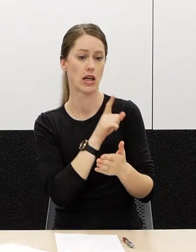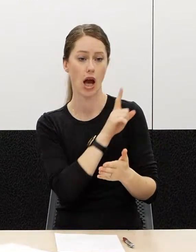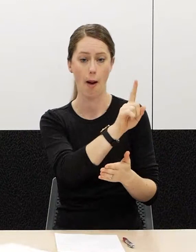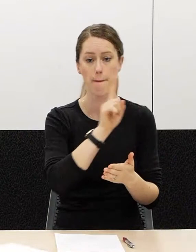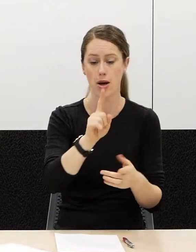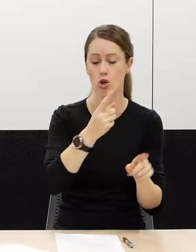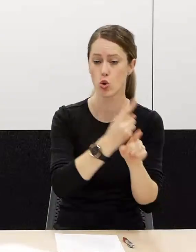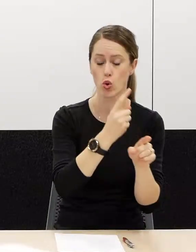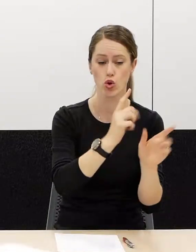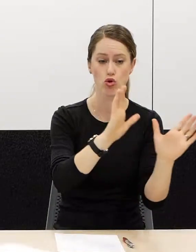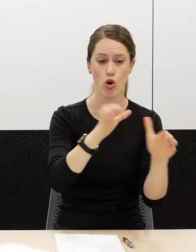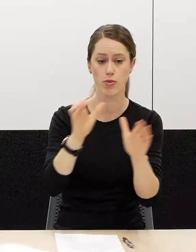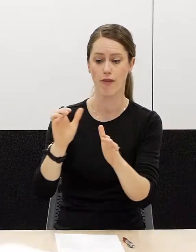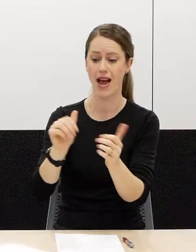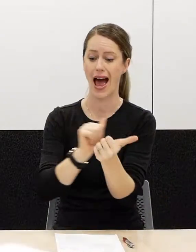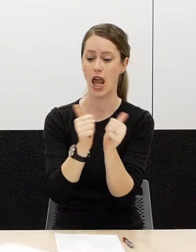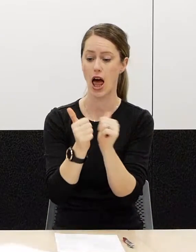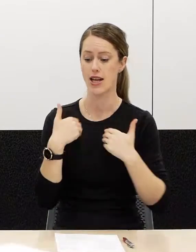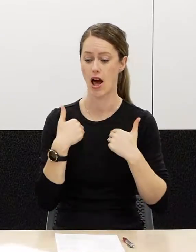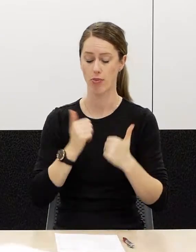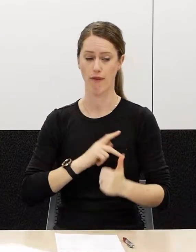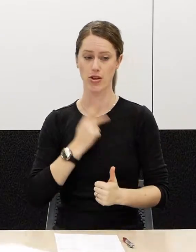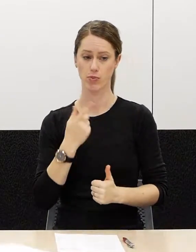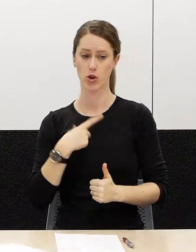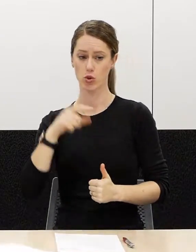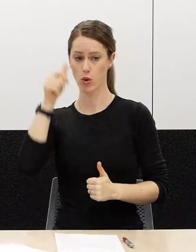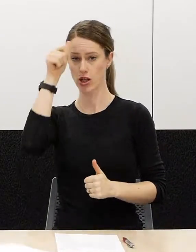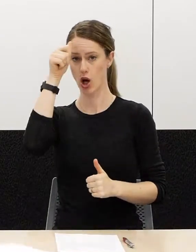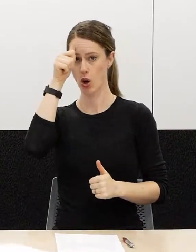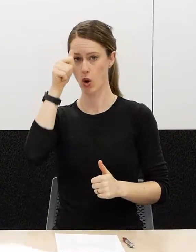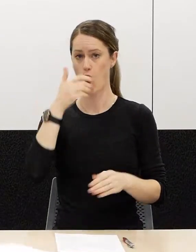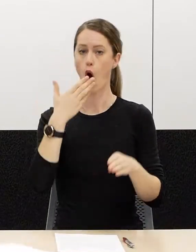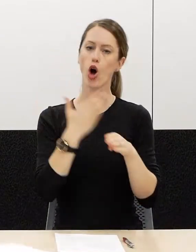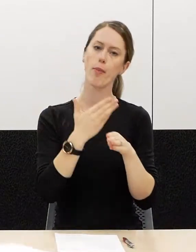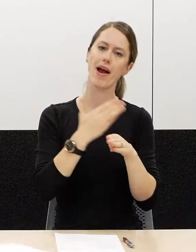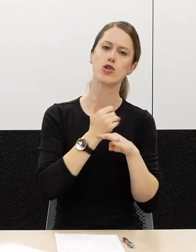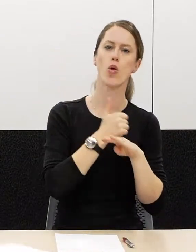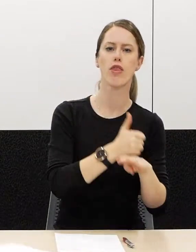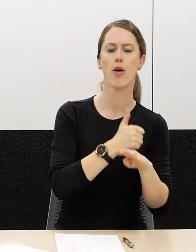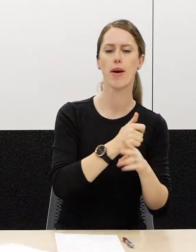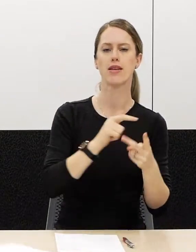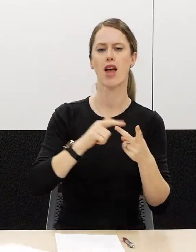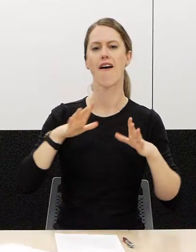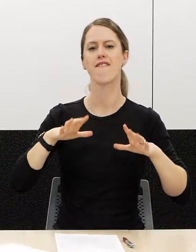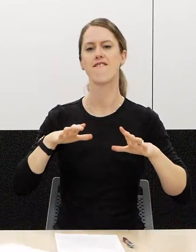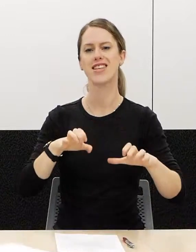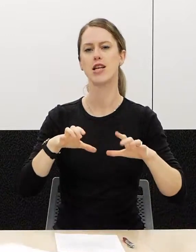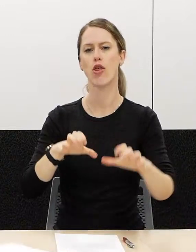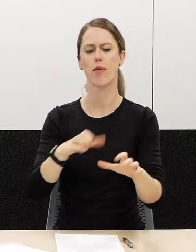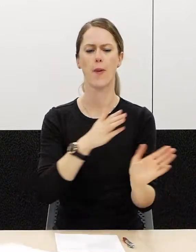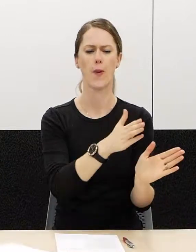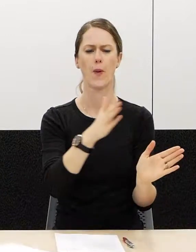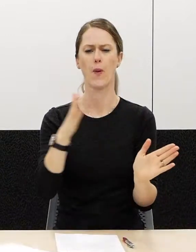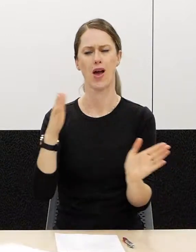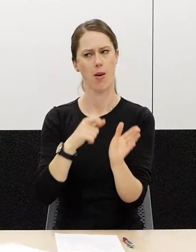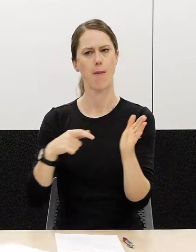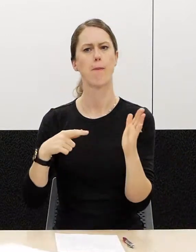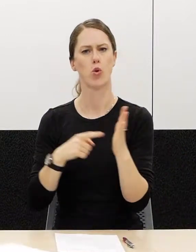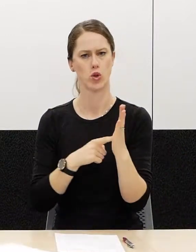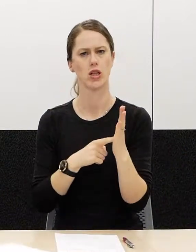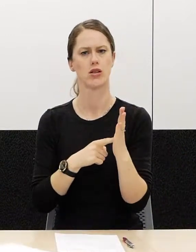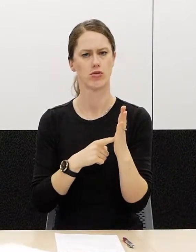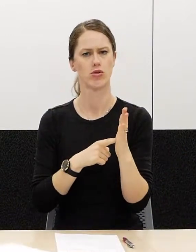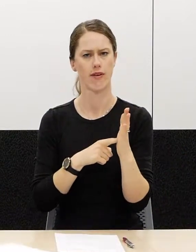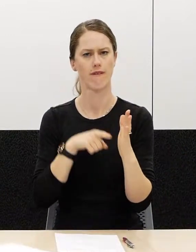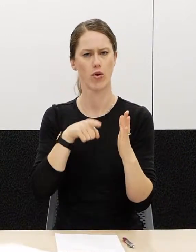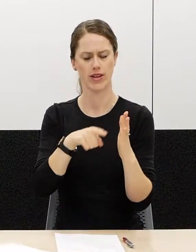talk to groups of allied health professionals, because we know that occupational therapists and physiotherapists are all really important